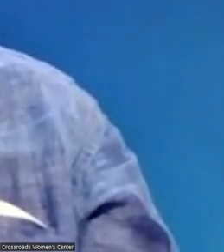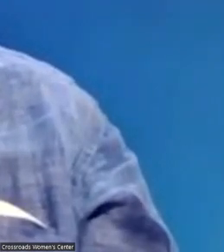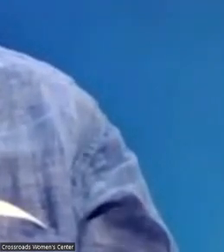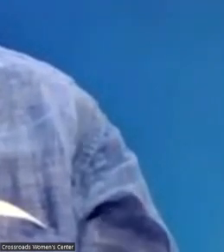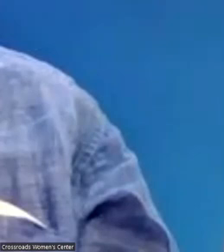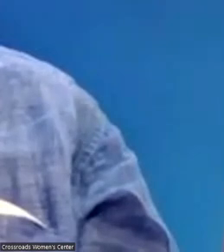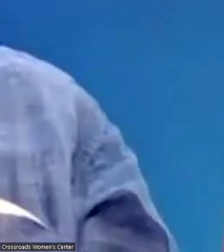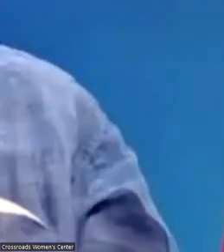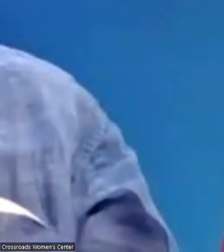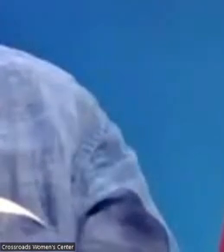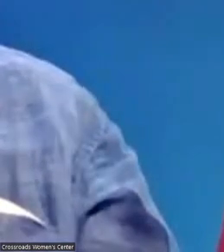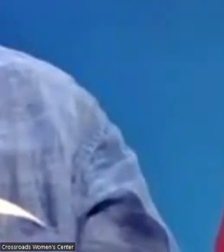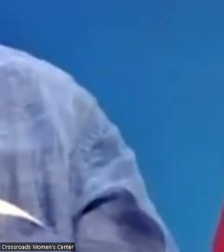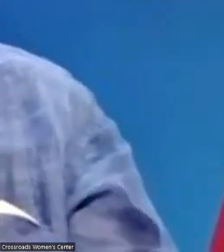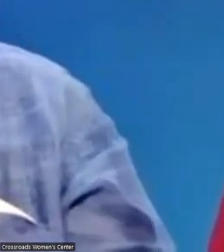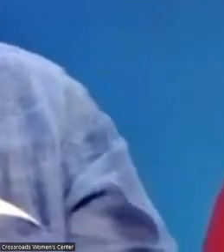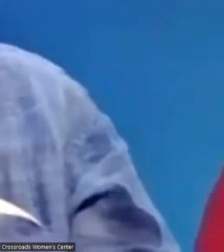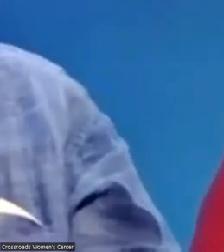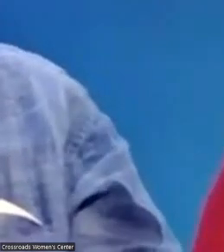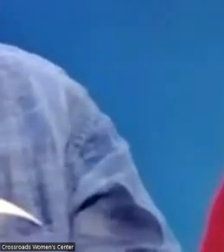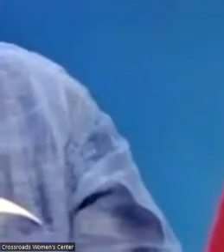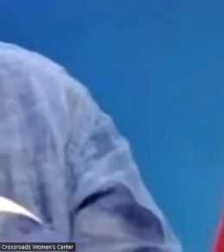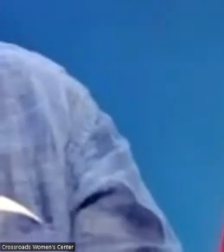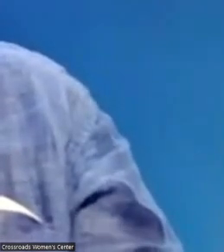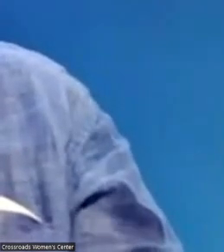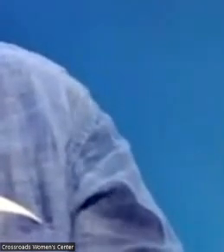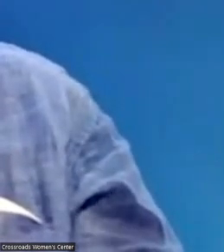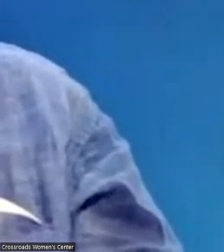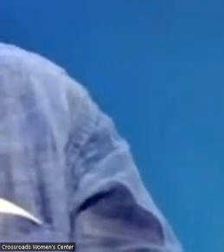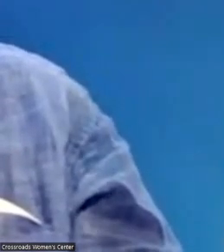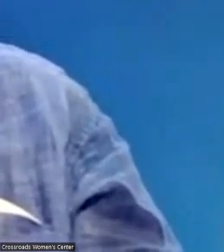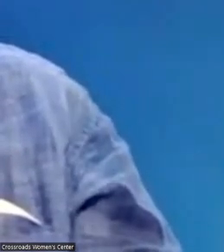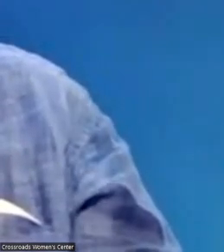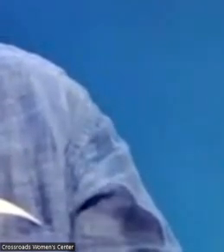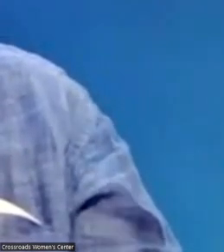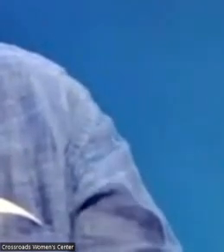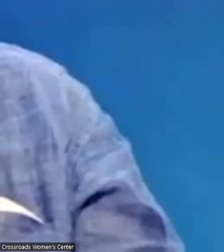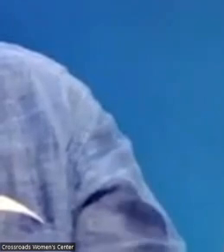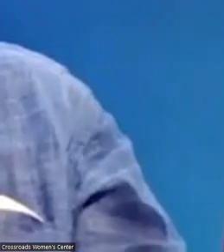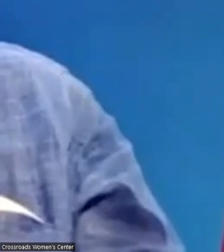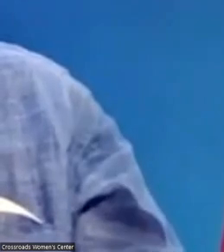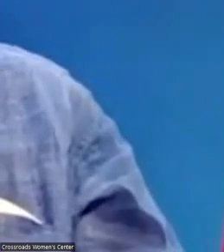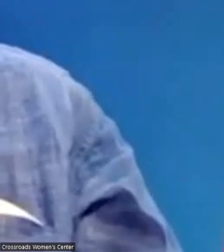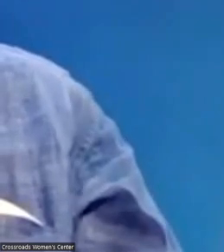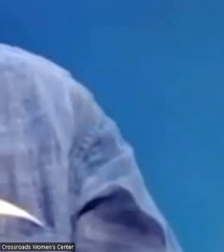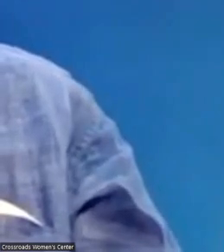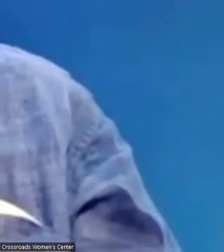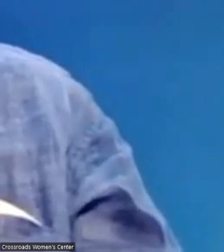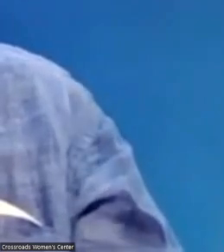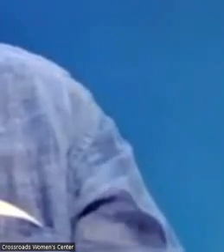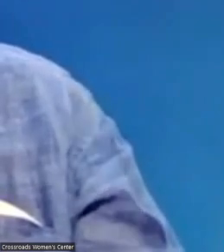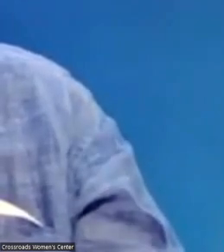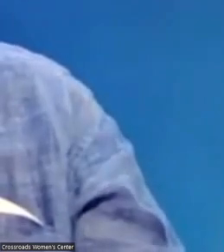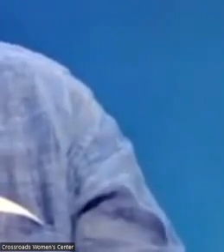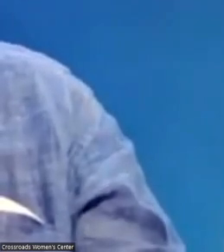Network in Washington, D.C., building power, as the name suggests, for mothers. And this is just a few of them. I mean, I could list so